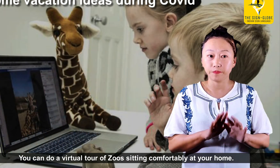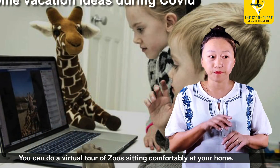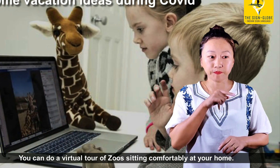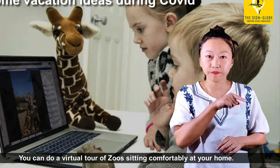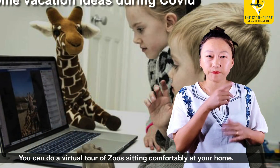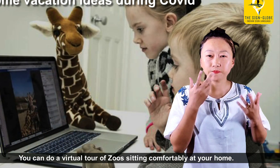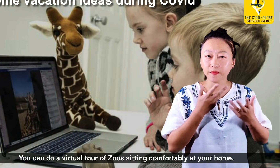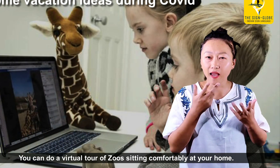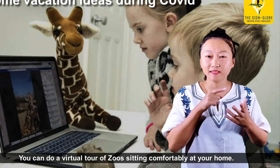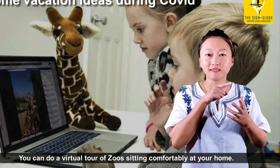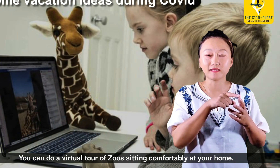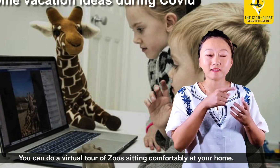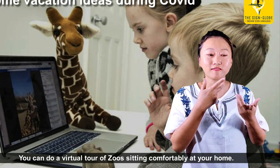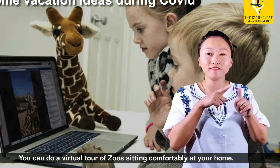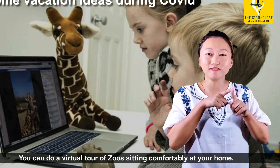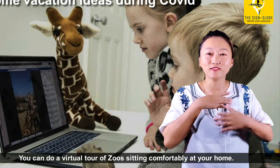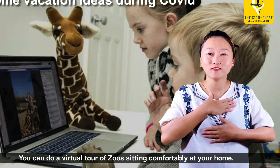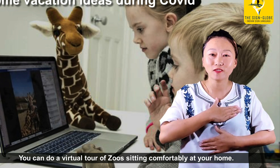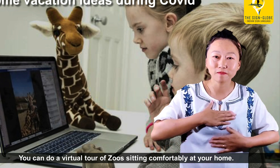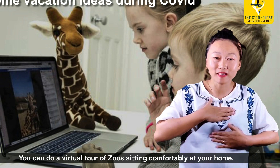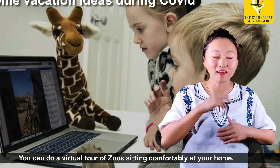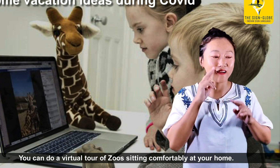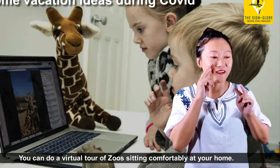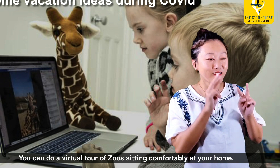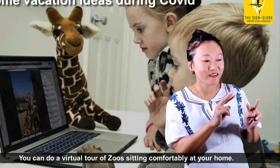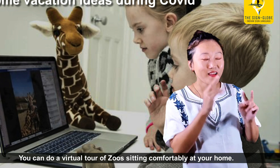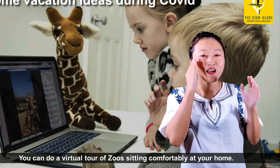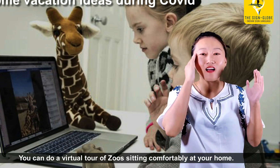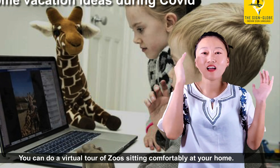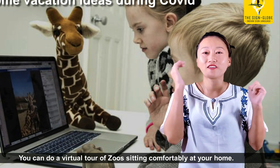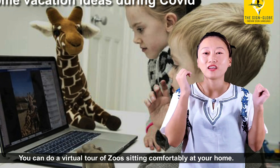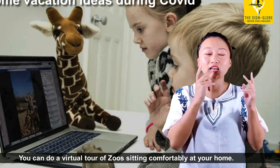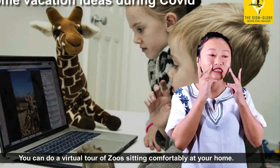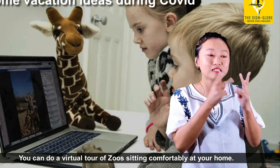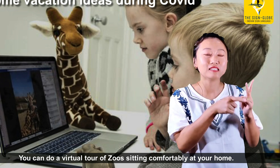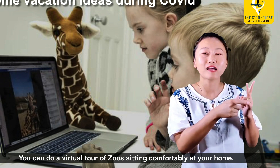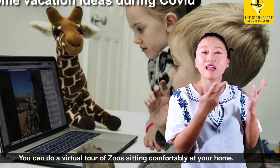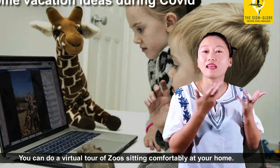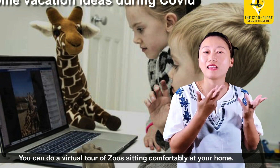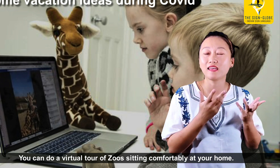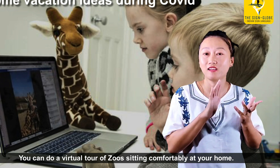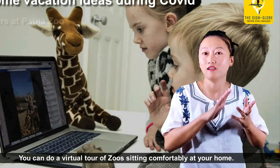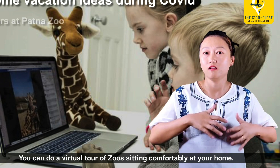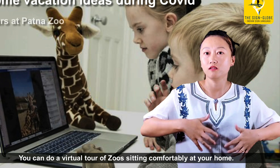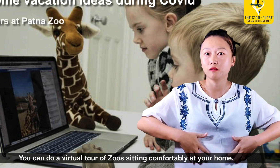You can do a virtual tour of zoos sitting comfortably at your home.